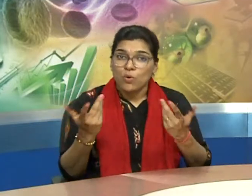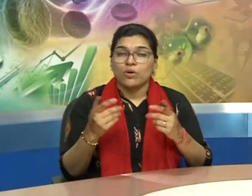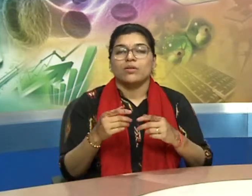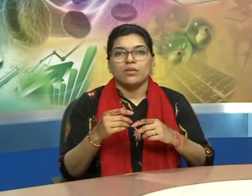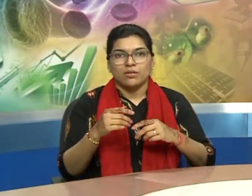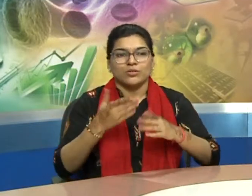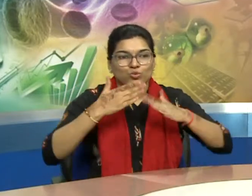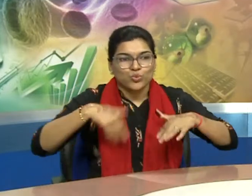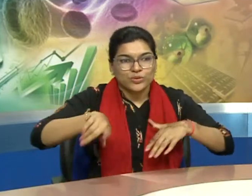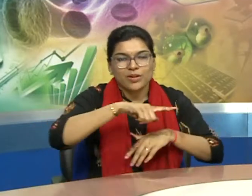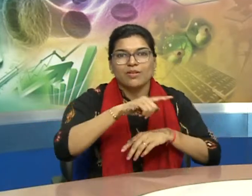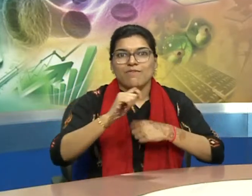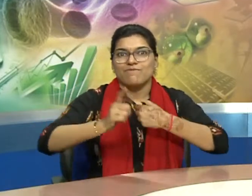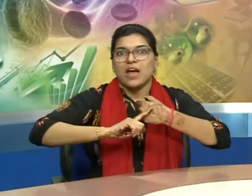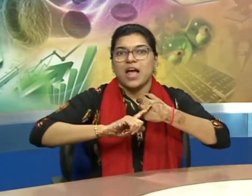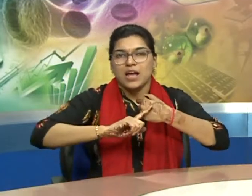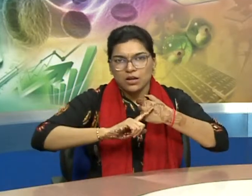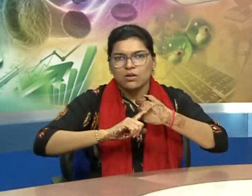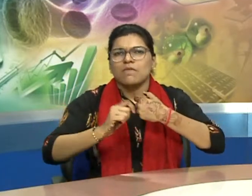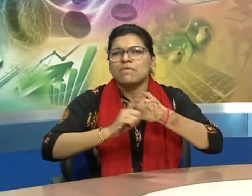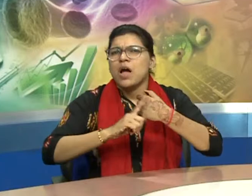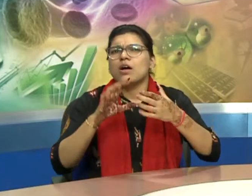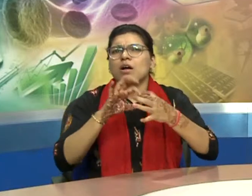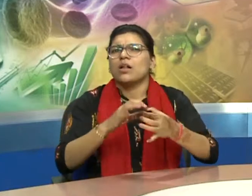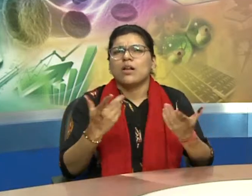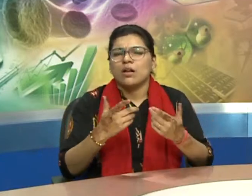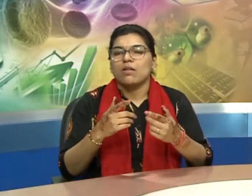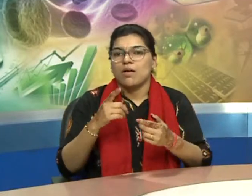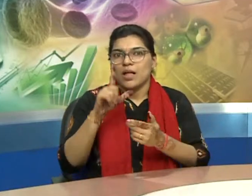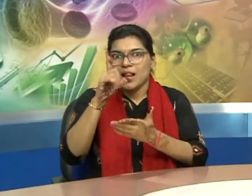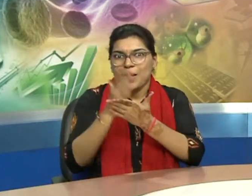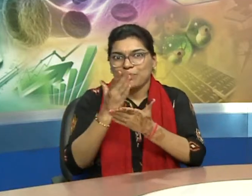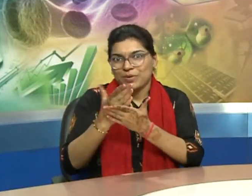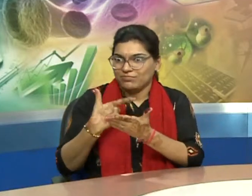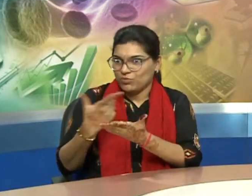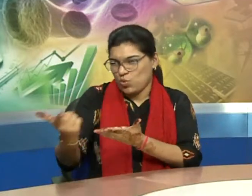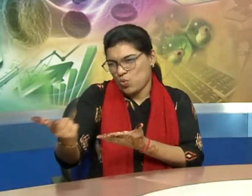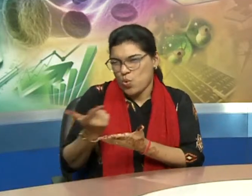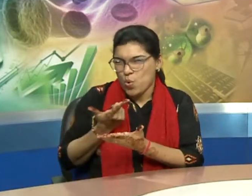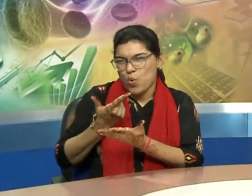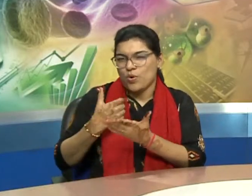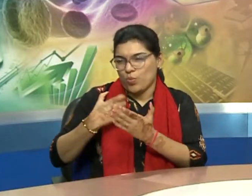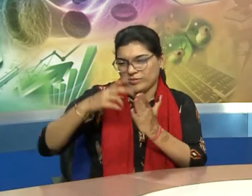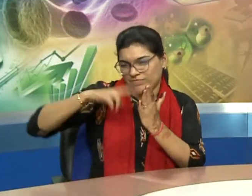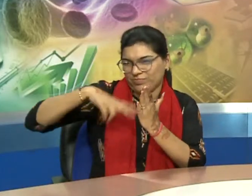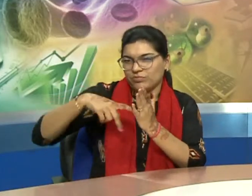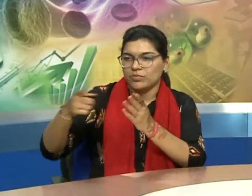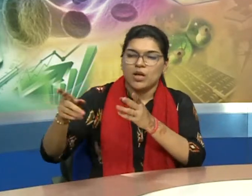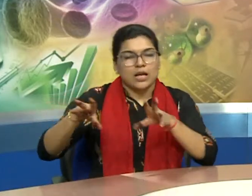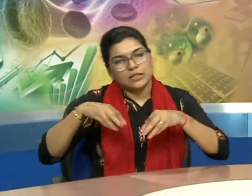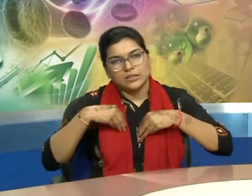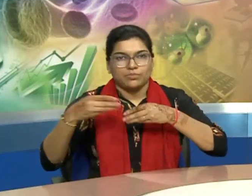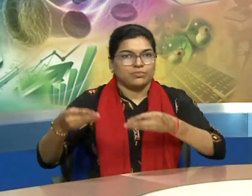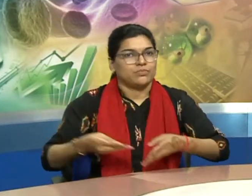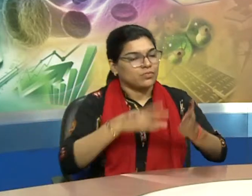of fees, and when they return the book late, then sometime the fines are also